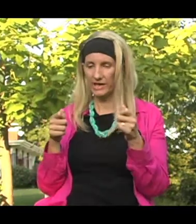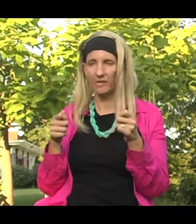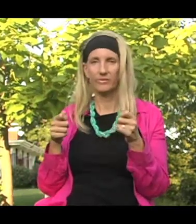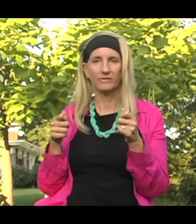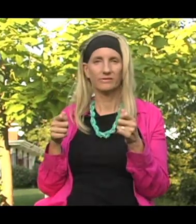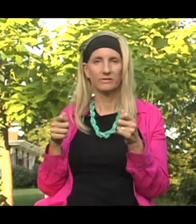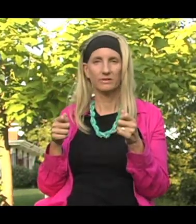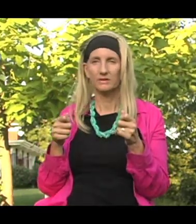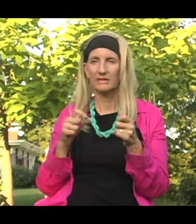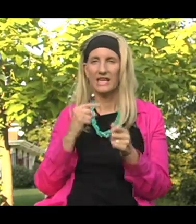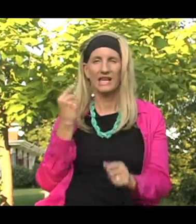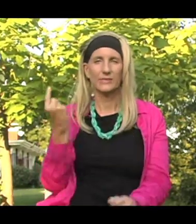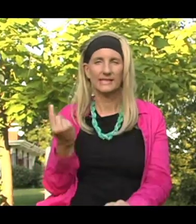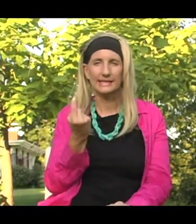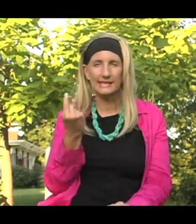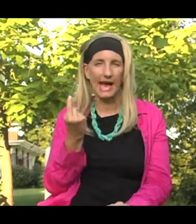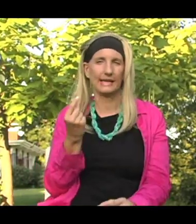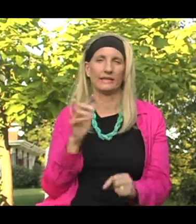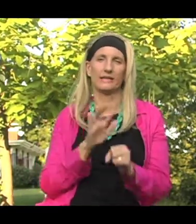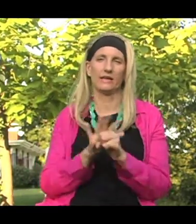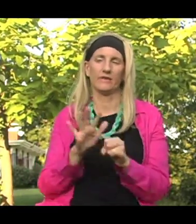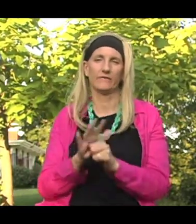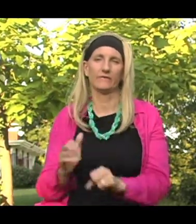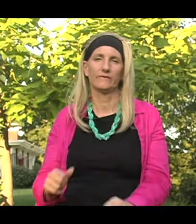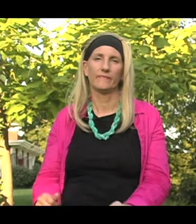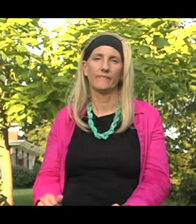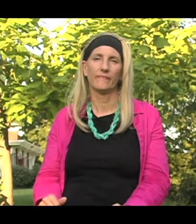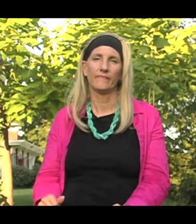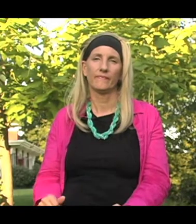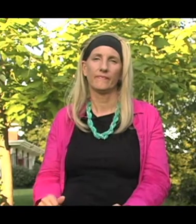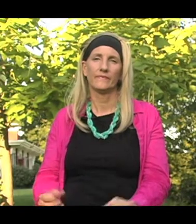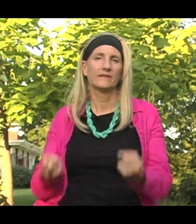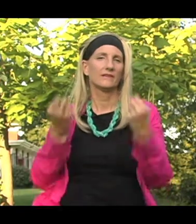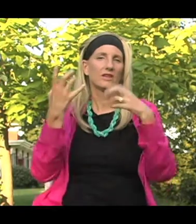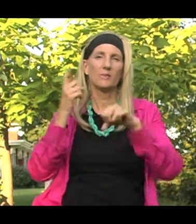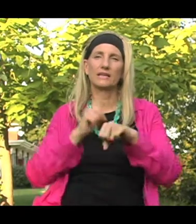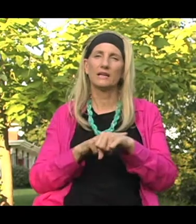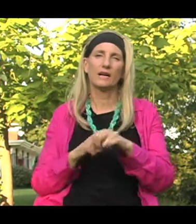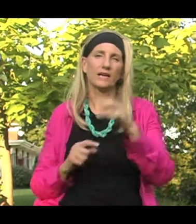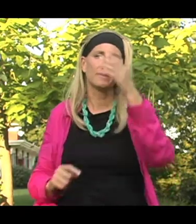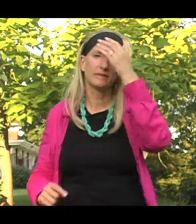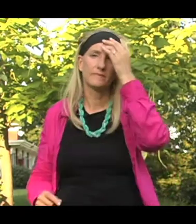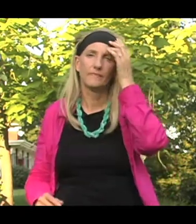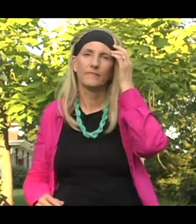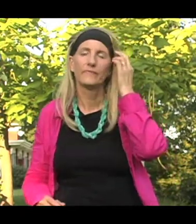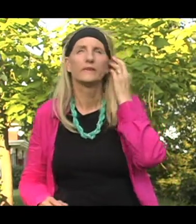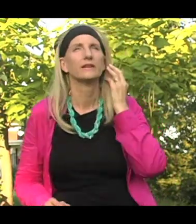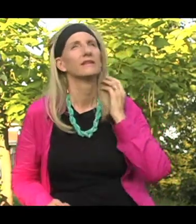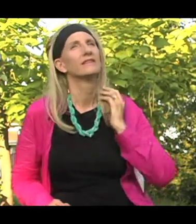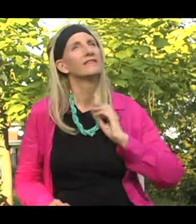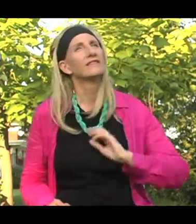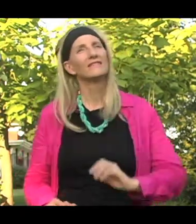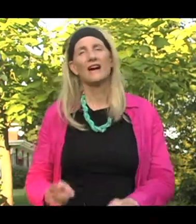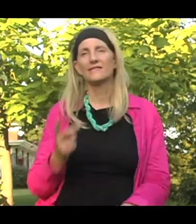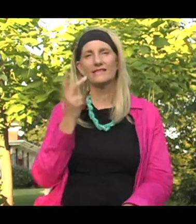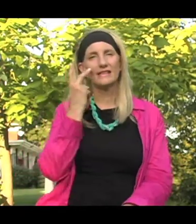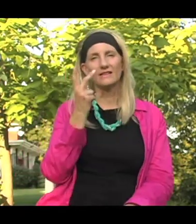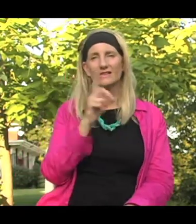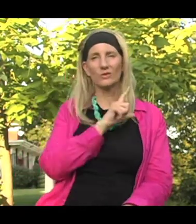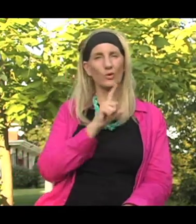up, and it was exactly enough. So many times I've seen the